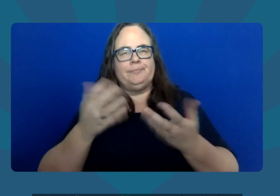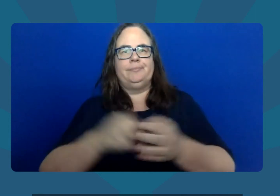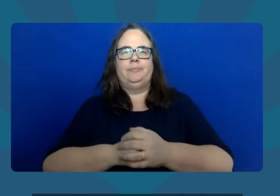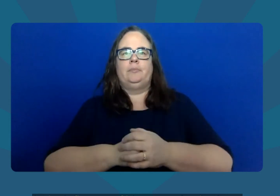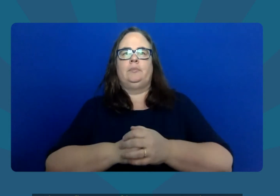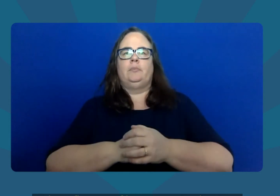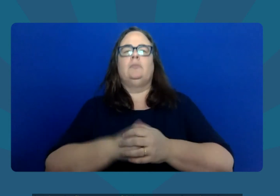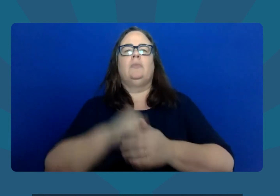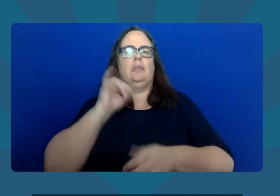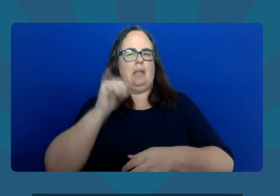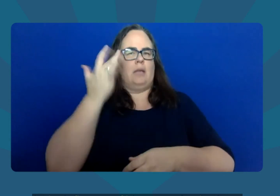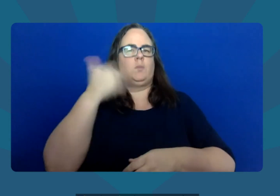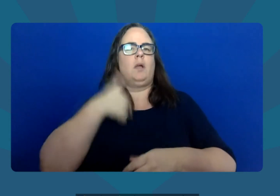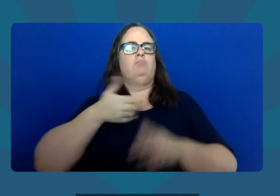elections.